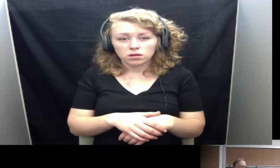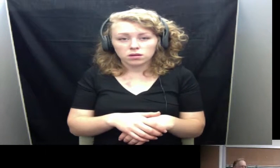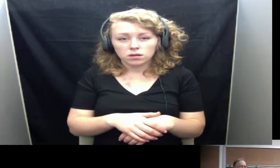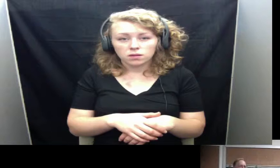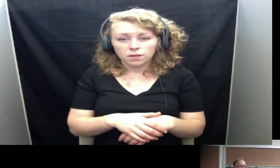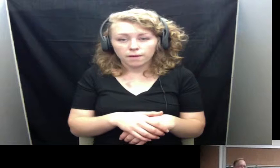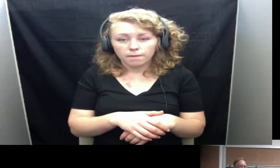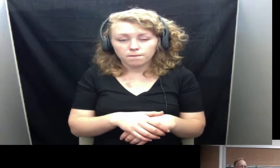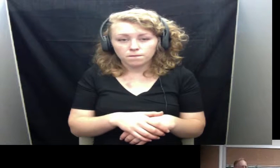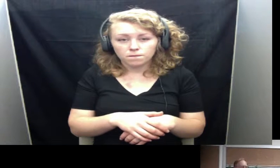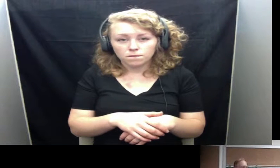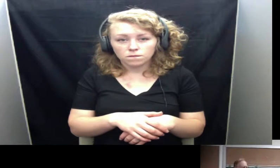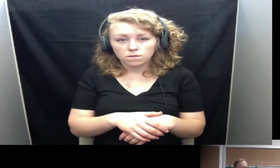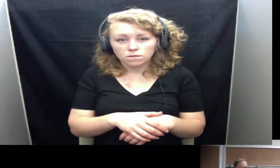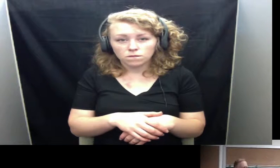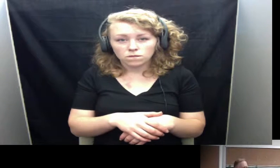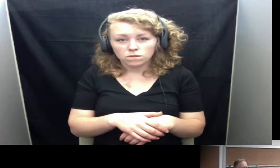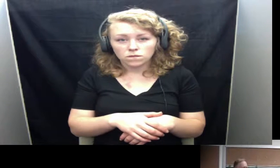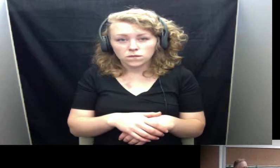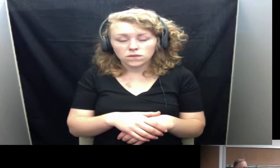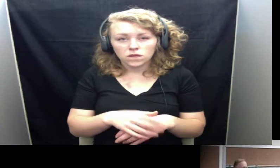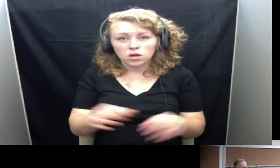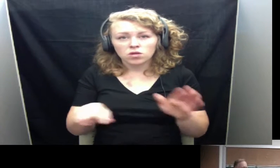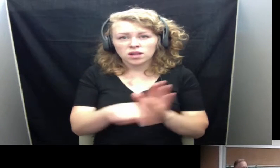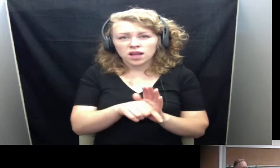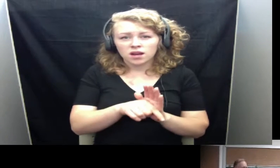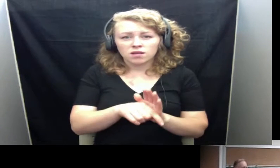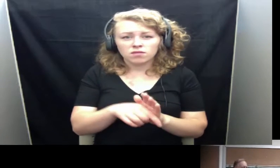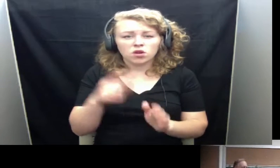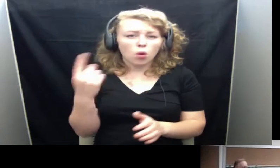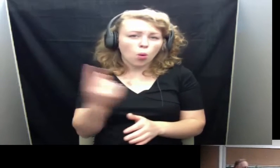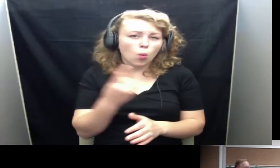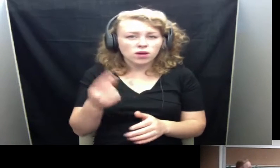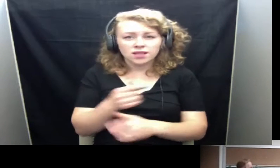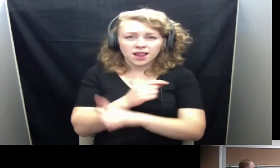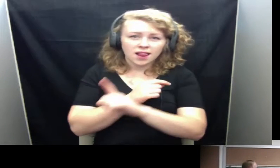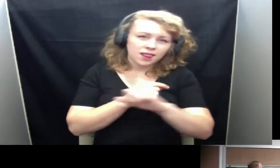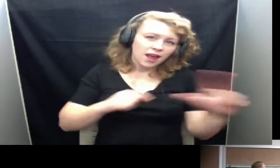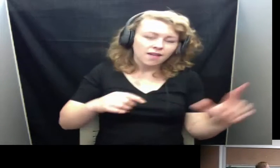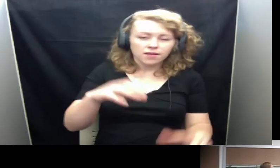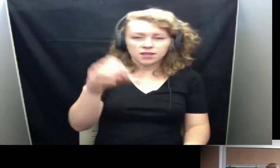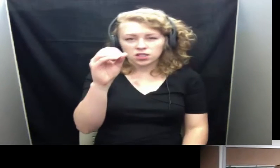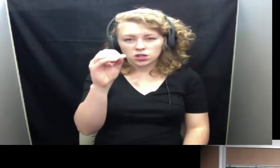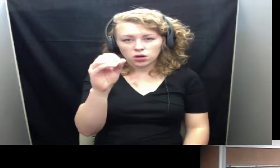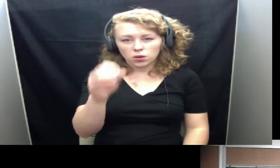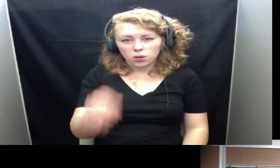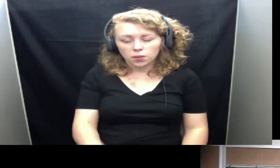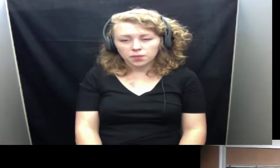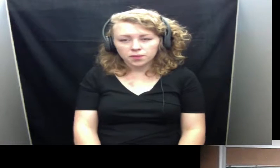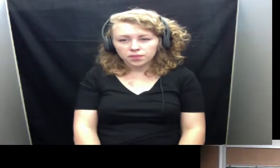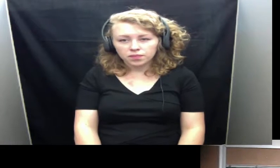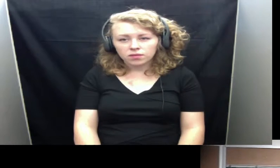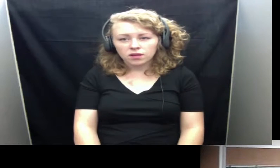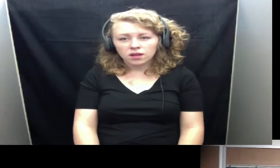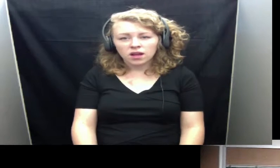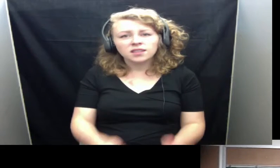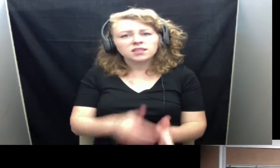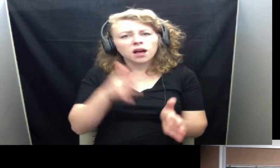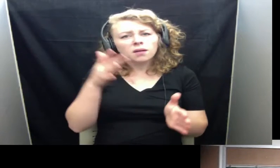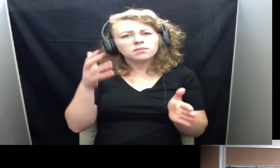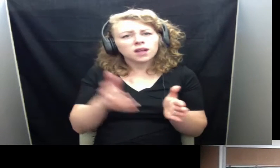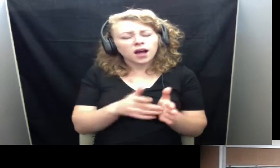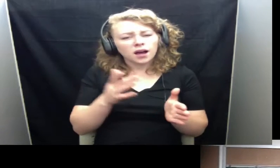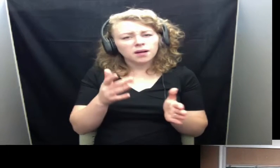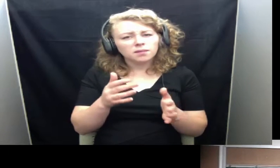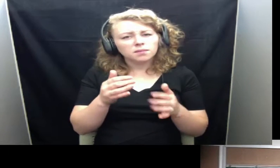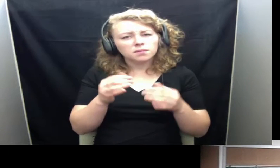Now, this is a little bit dangerous, ladies and gentlemen, because sometimes our number line looks like this.